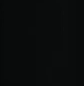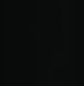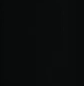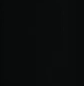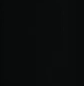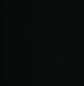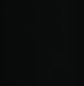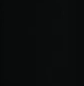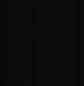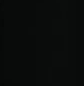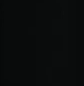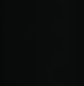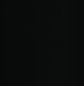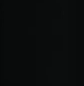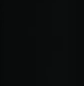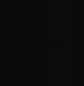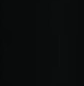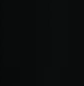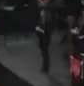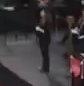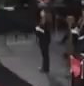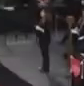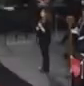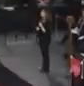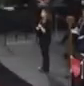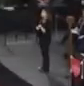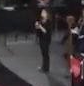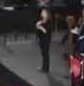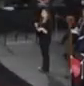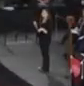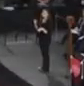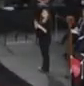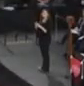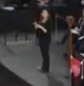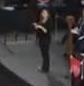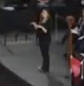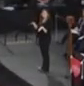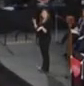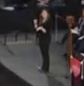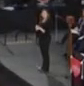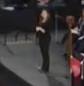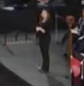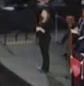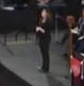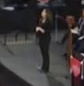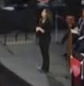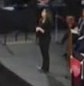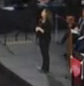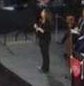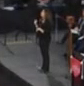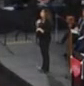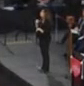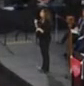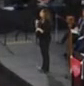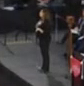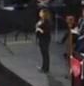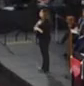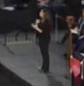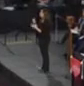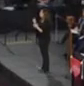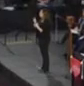background. He was a widow with 2 little boys. I became a mother and put aside my desire for